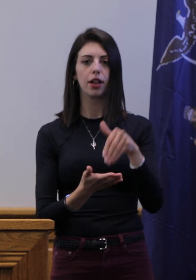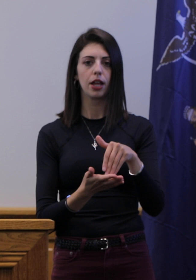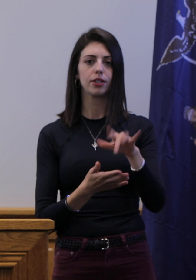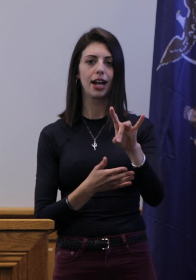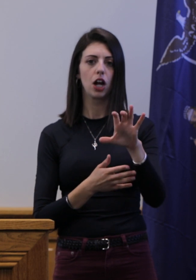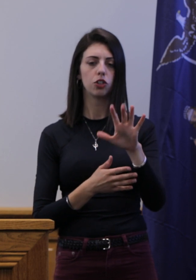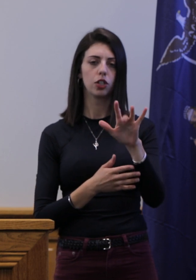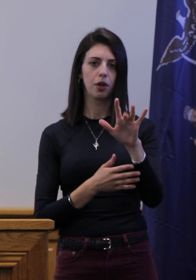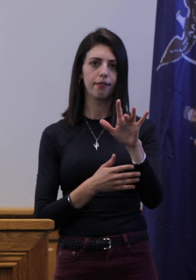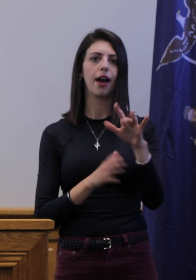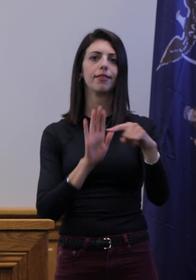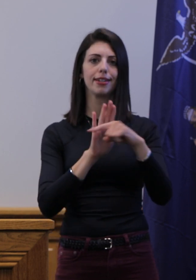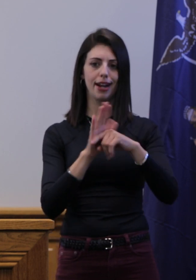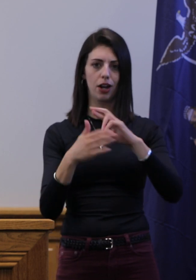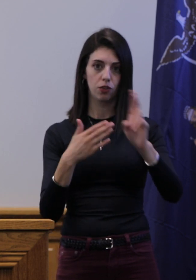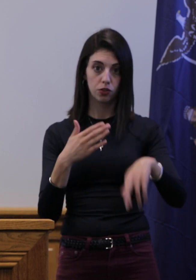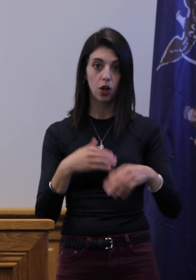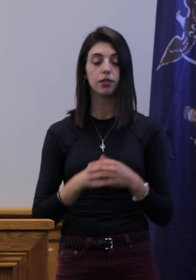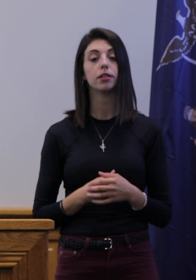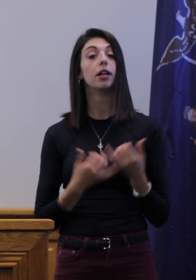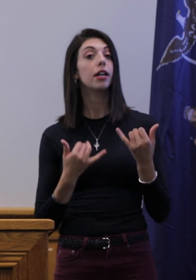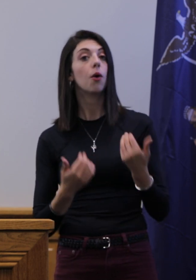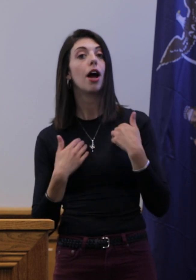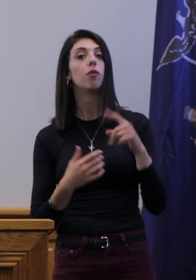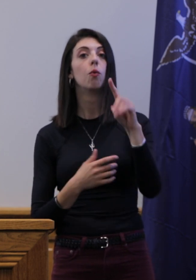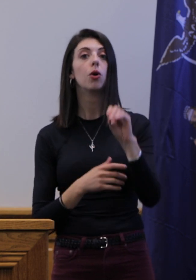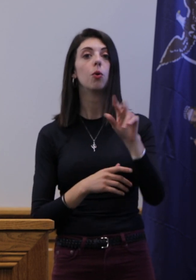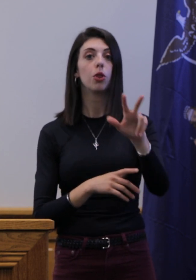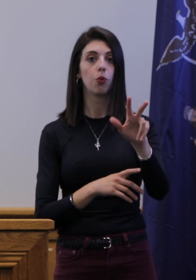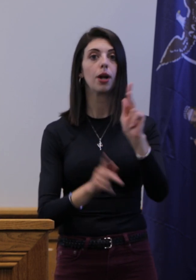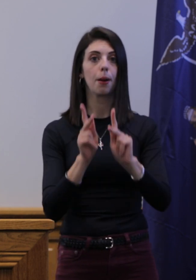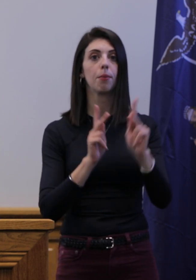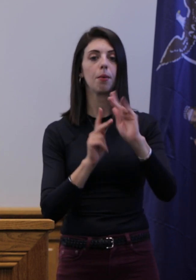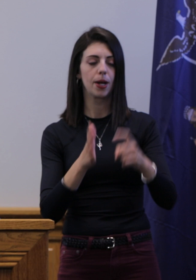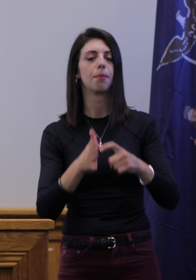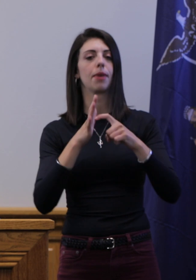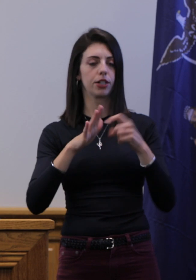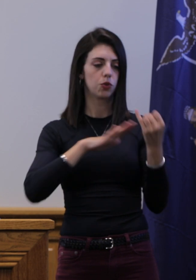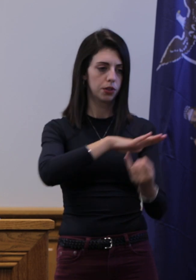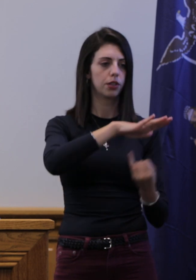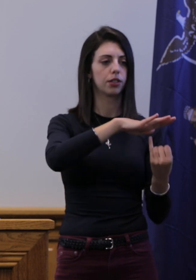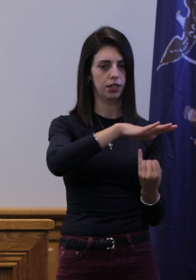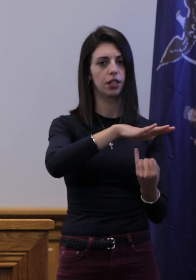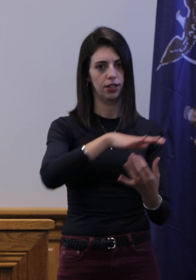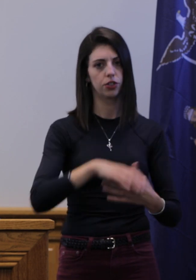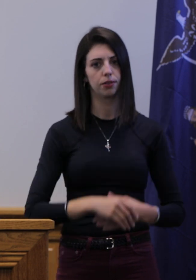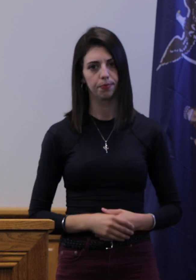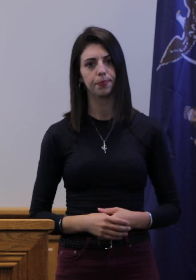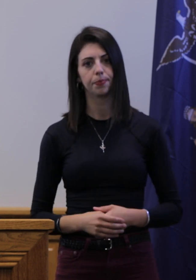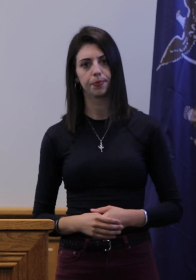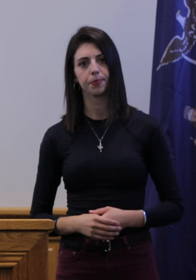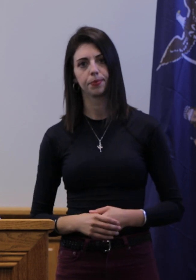31,825 negative test results. Currently, we have 103 residents in mandatory quarantine or